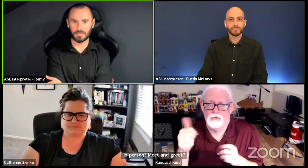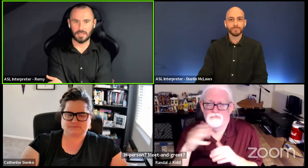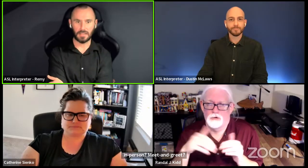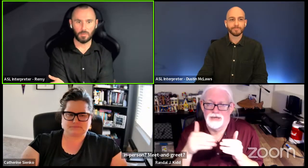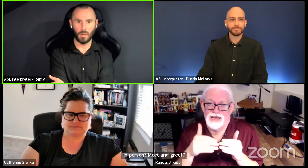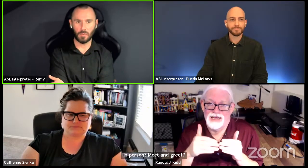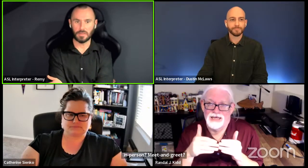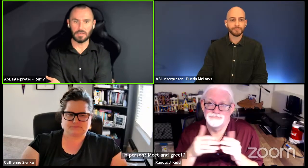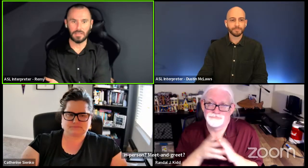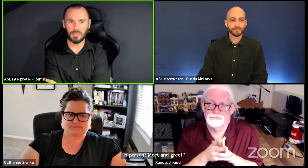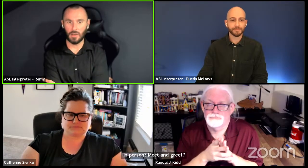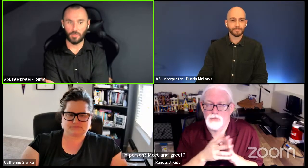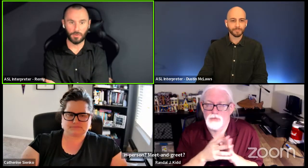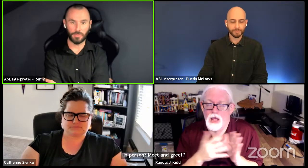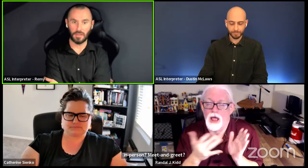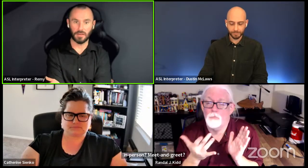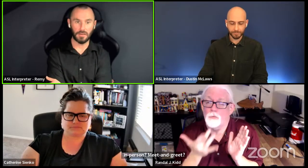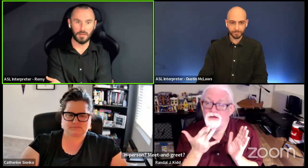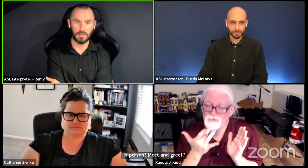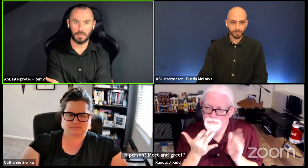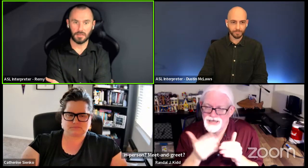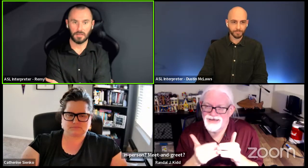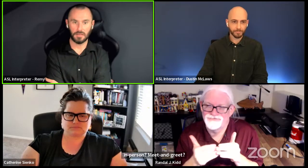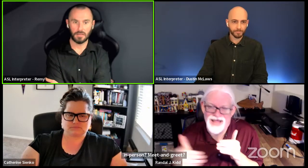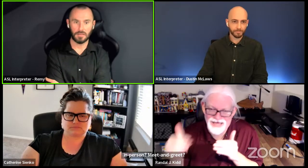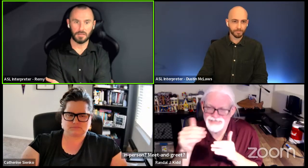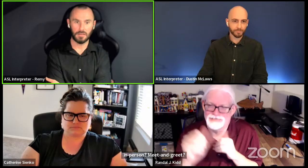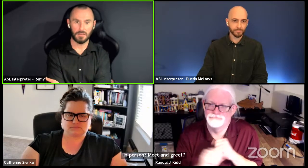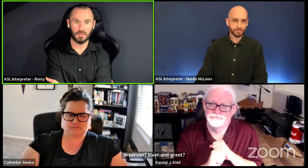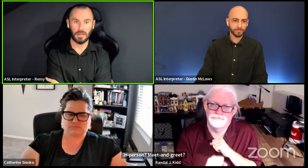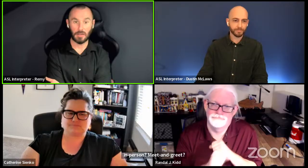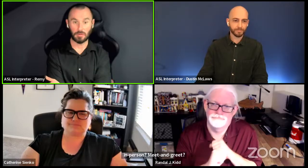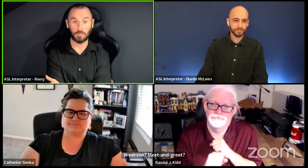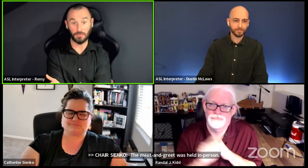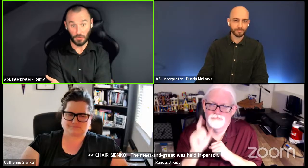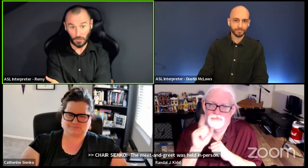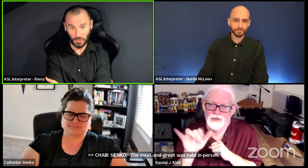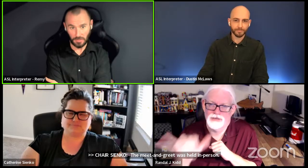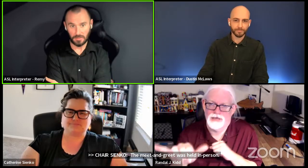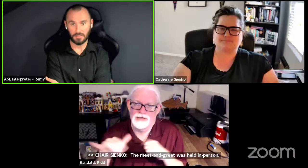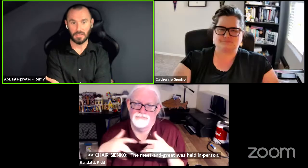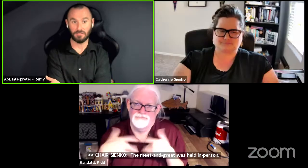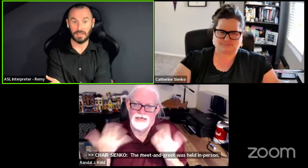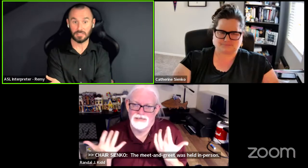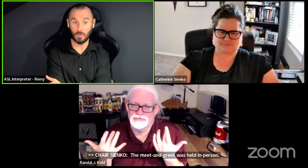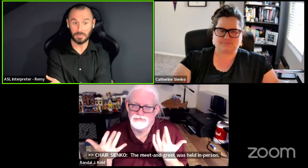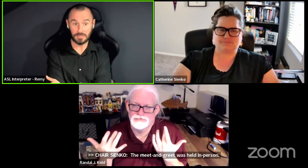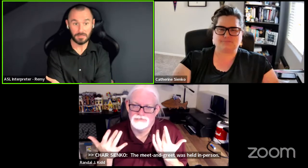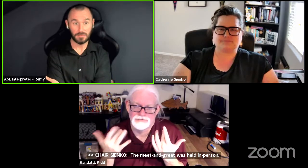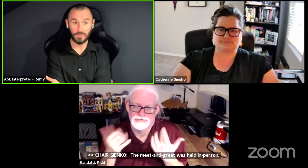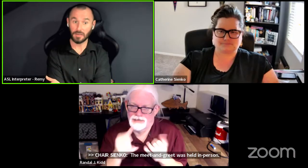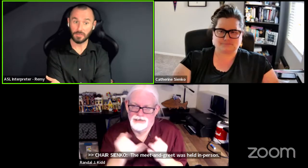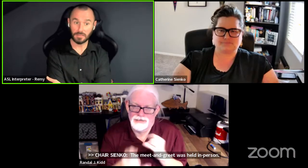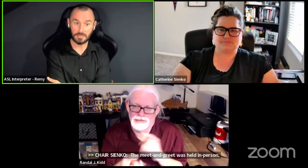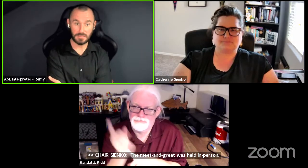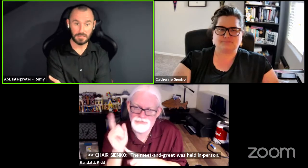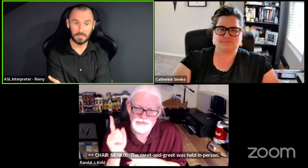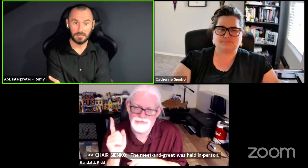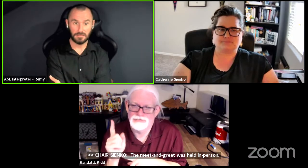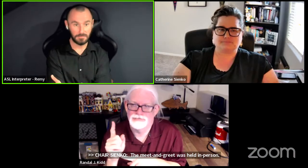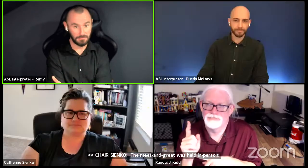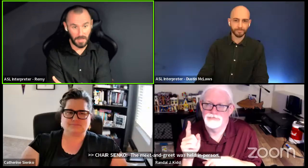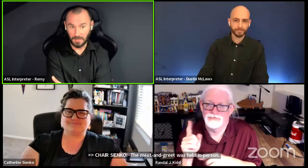I'm not sure exactly what we need other than I would prefer advance notice for that